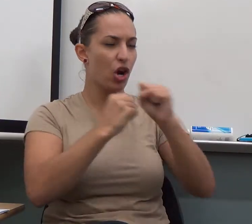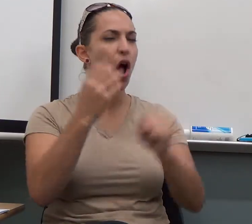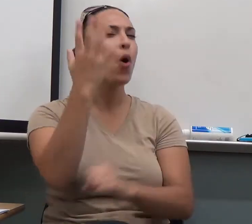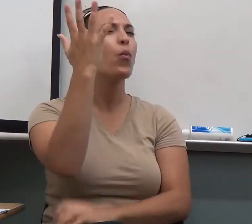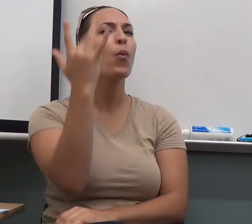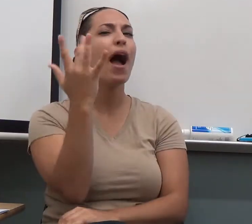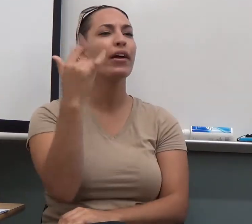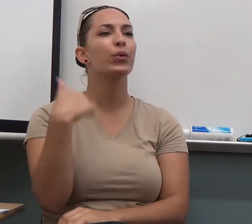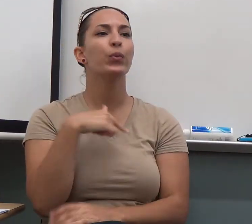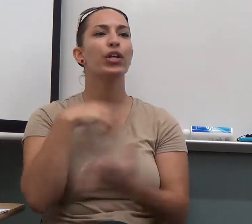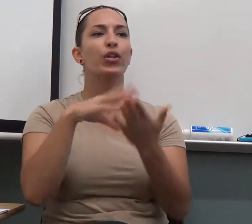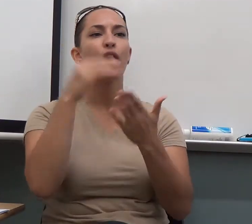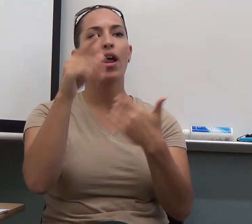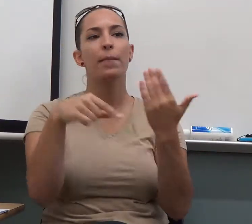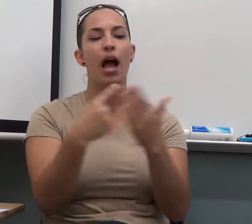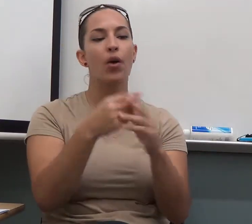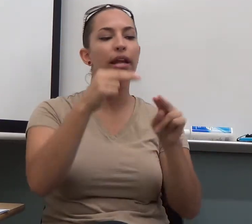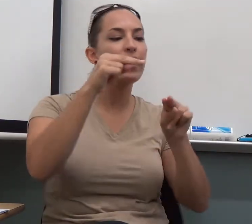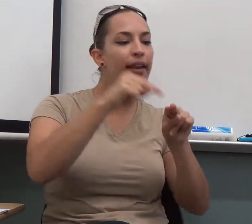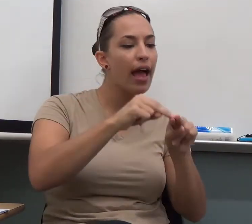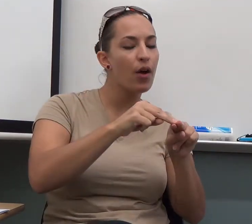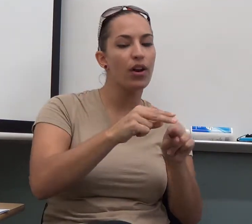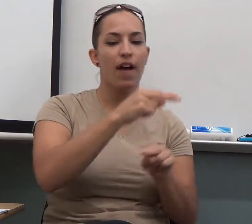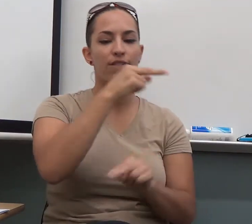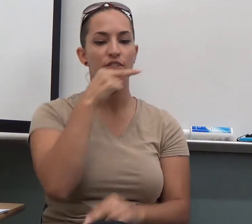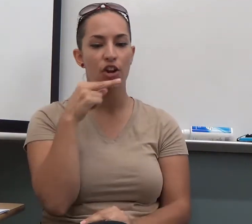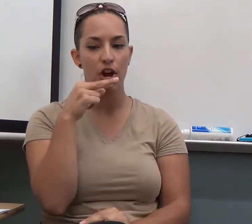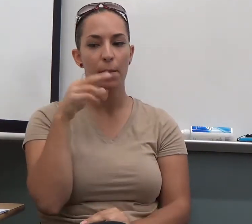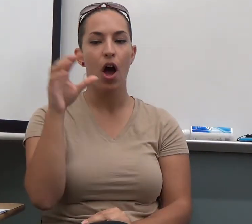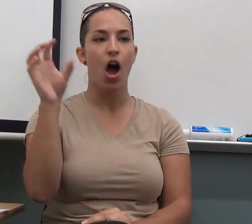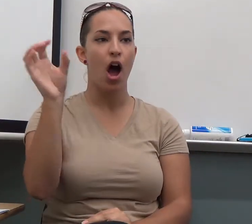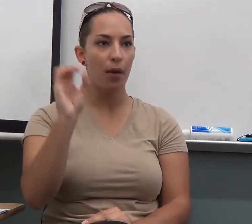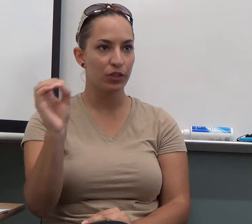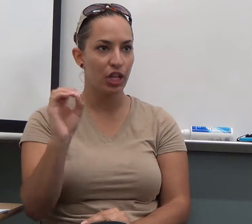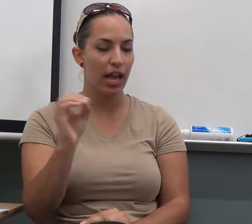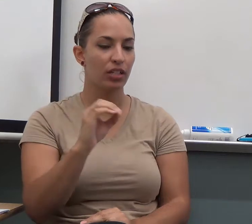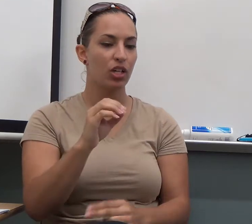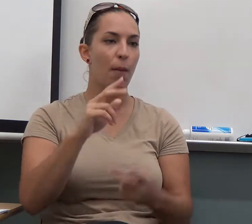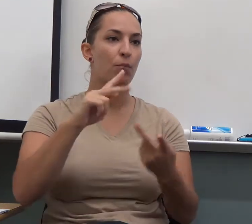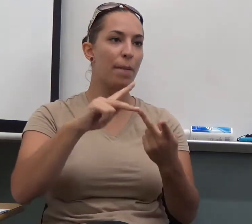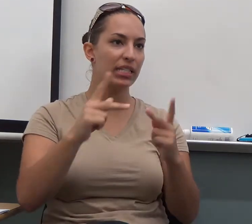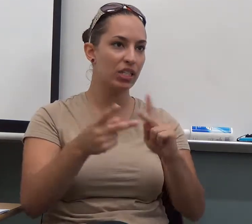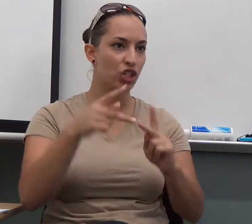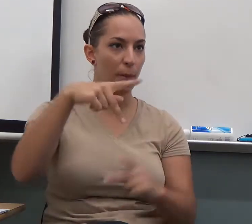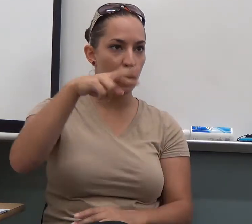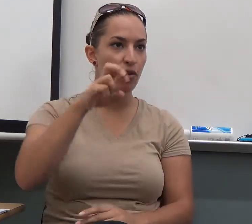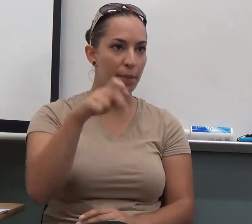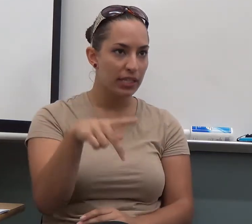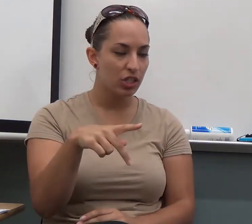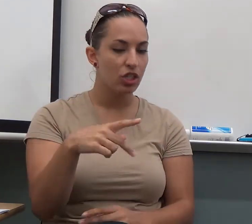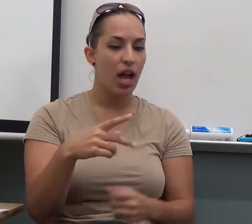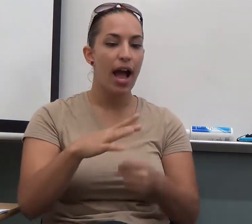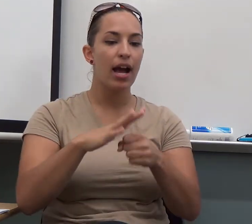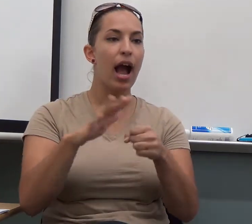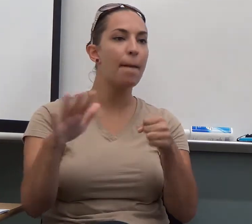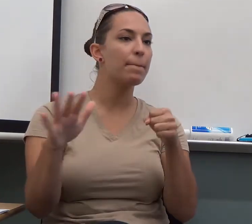a noun, a verb, an object, a preposition, okay? Complete subjects, simple